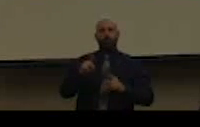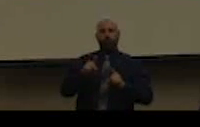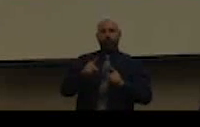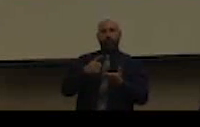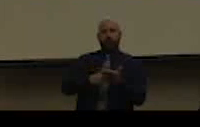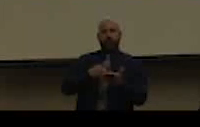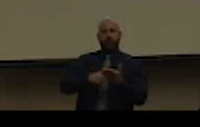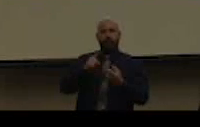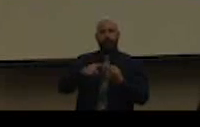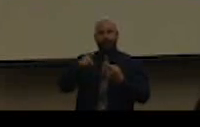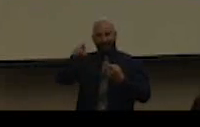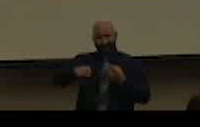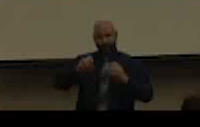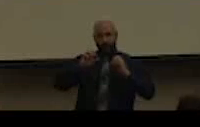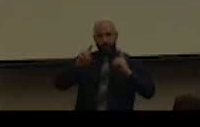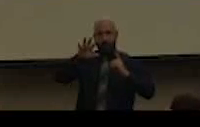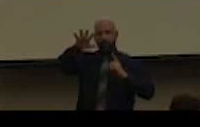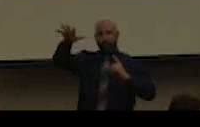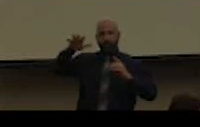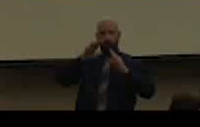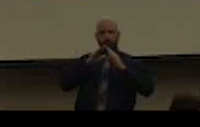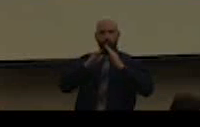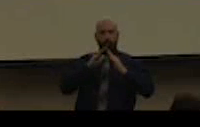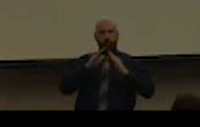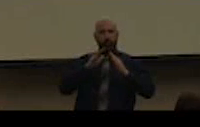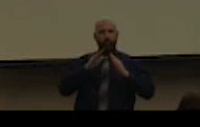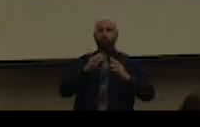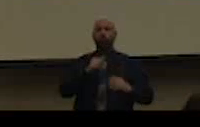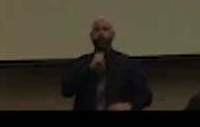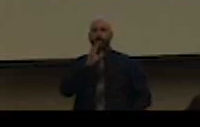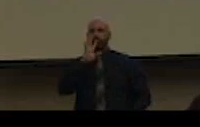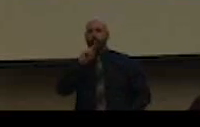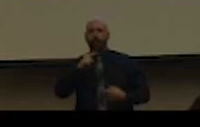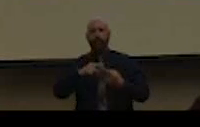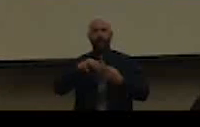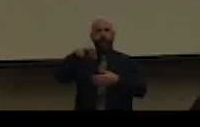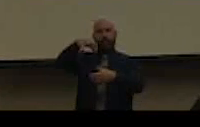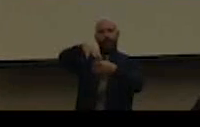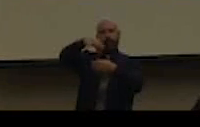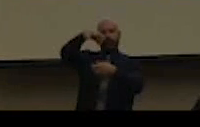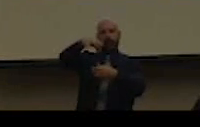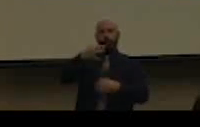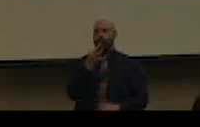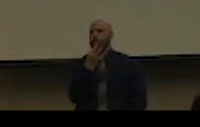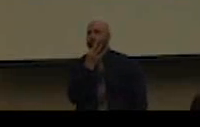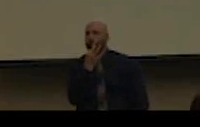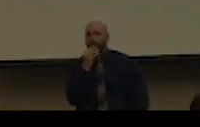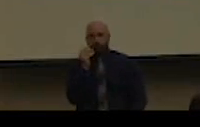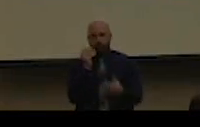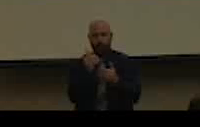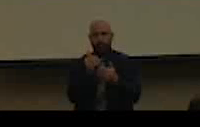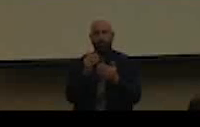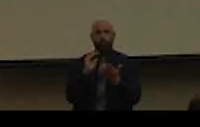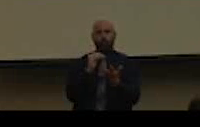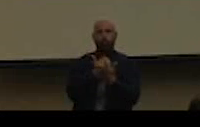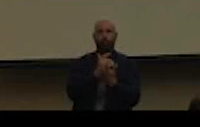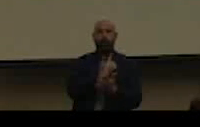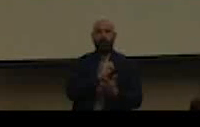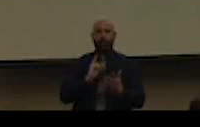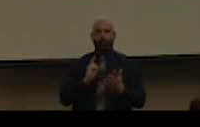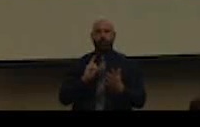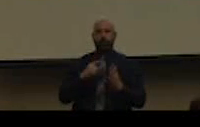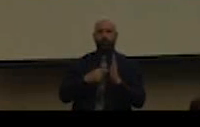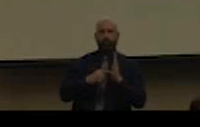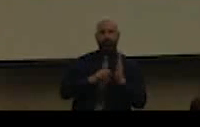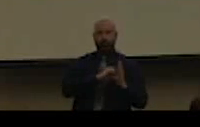talk, I don't think, about the election, which of course is first and foremost gonna happen. We talked about the new legislators needing to know early childhood.